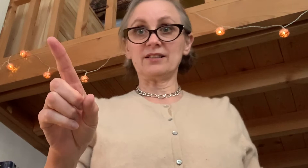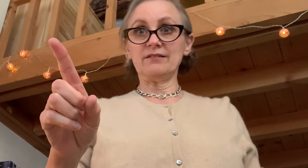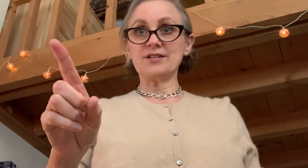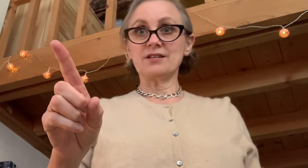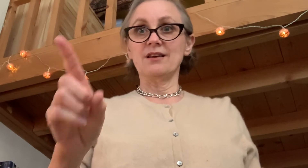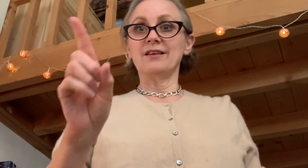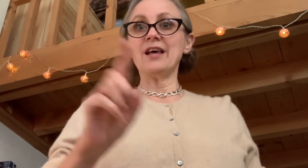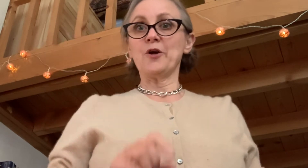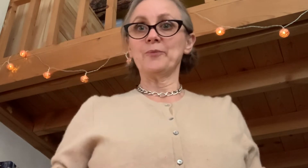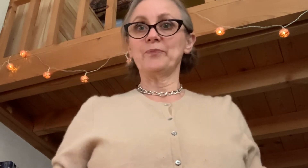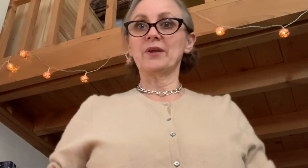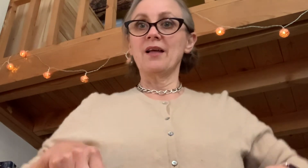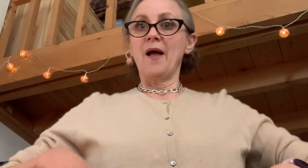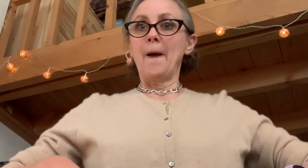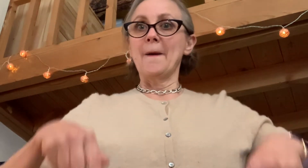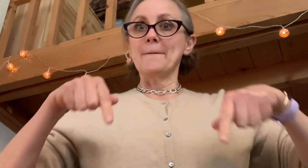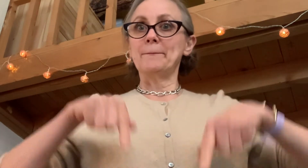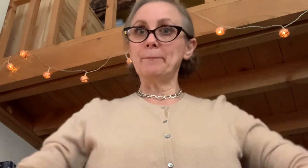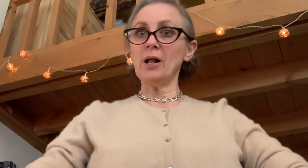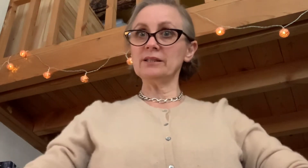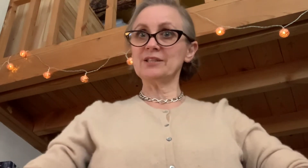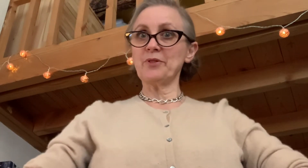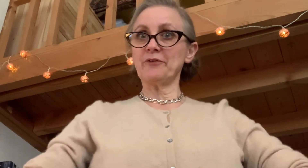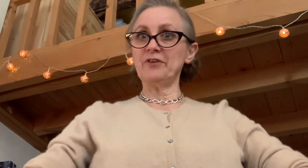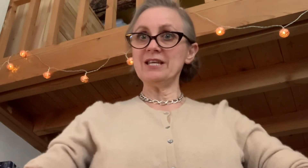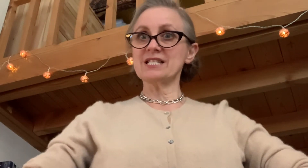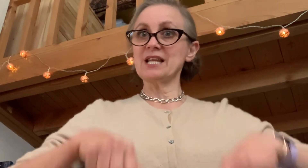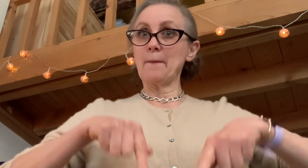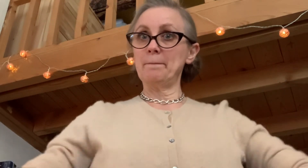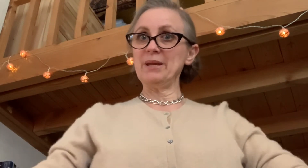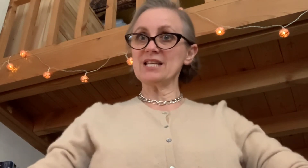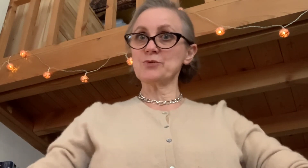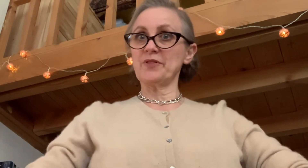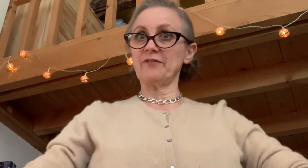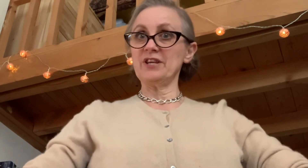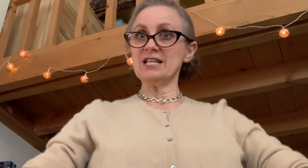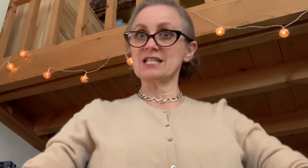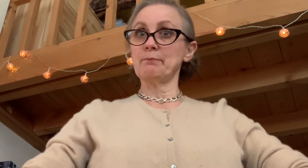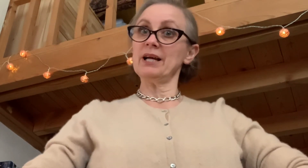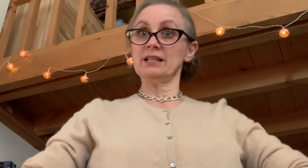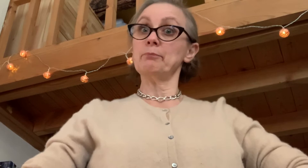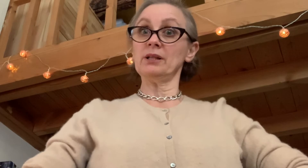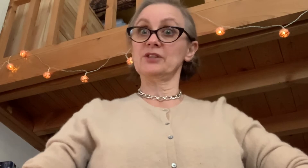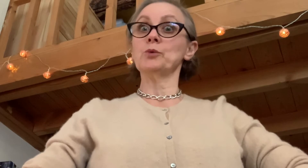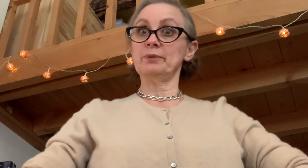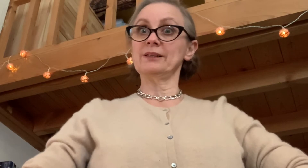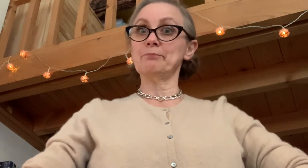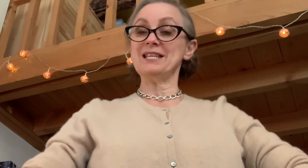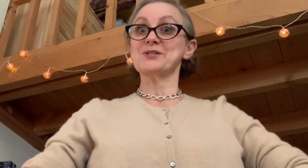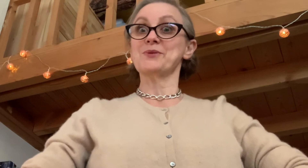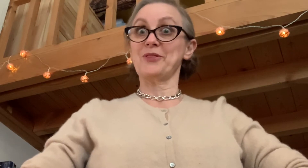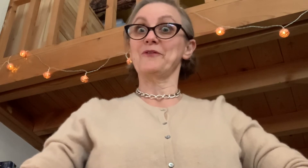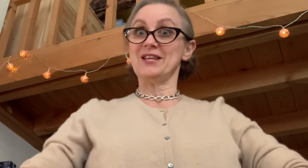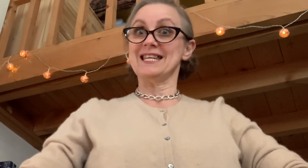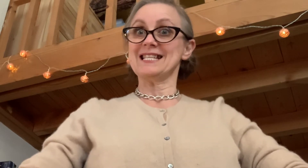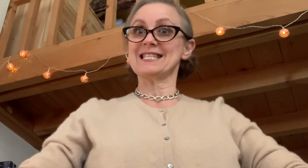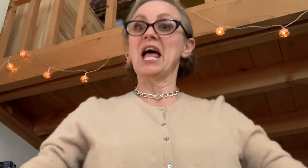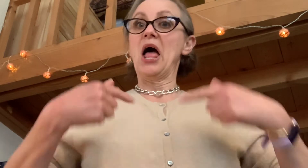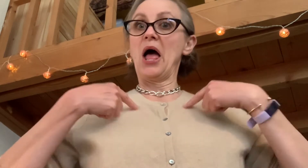Excellent. Now, pulse with the feet, beat with the feet, pulse or beat with the feet,